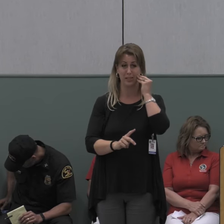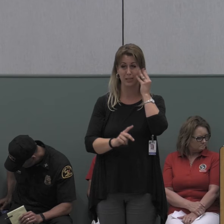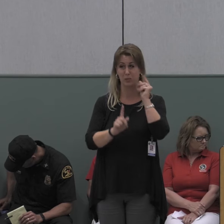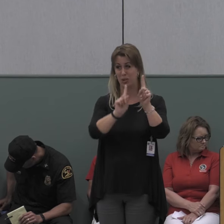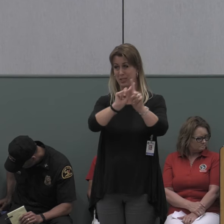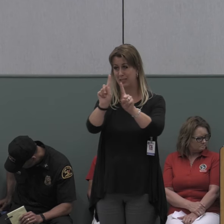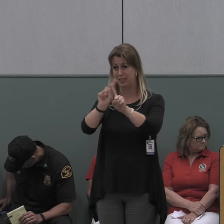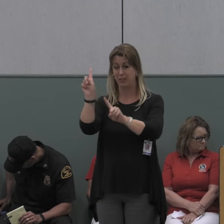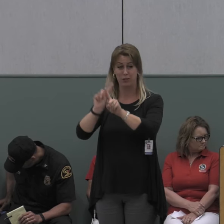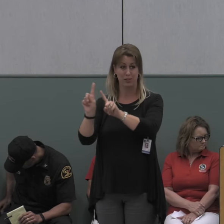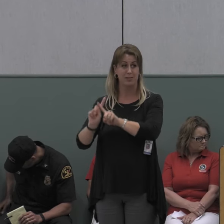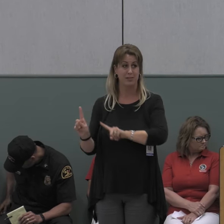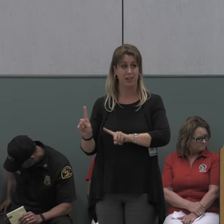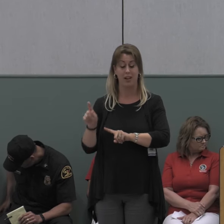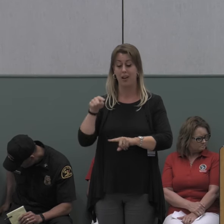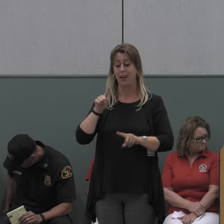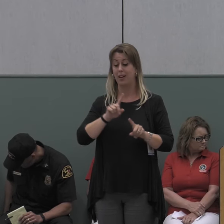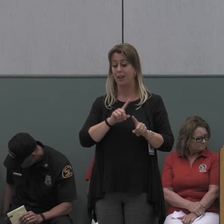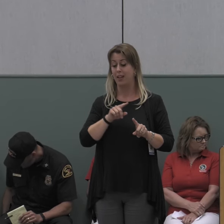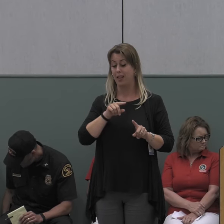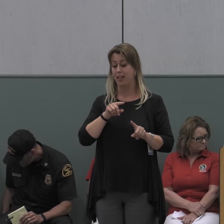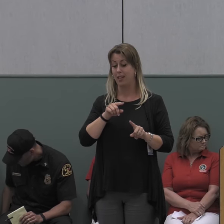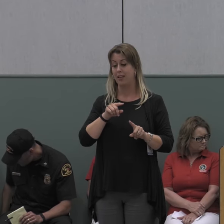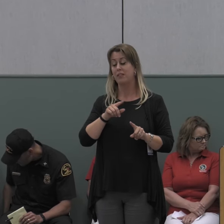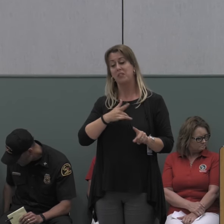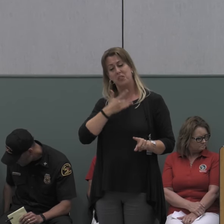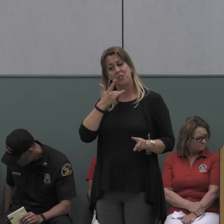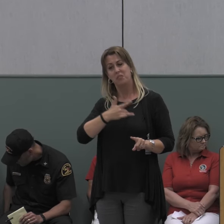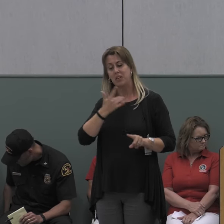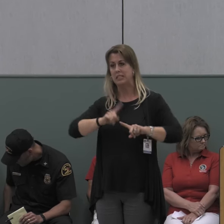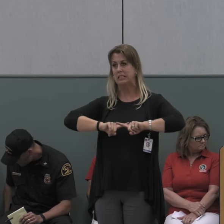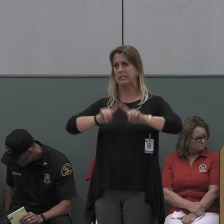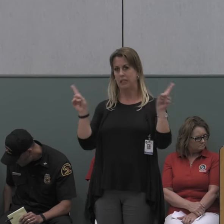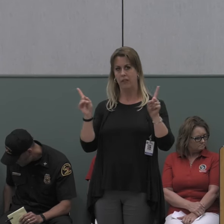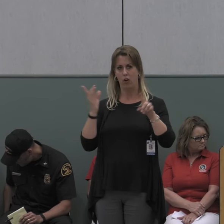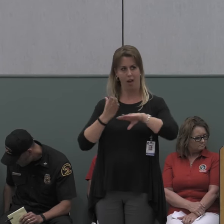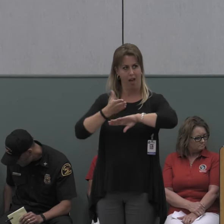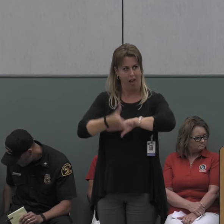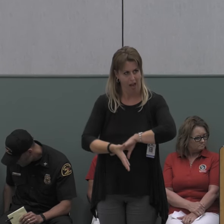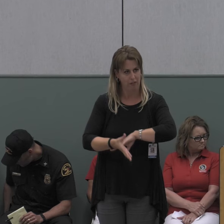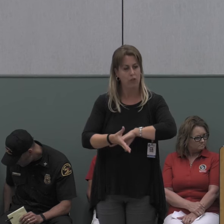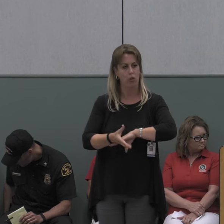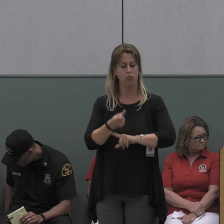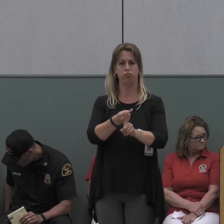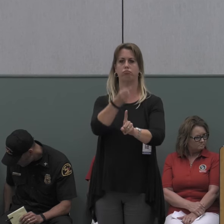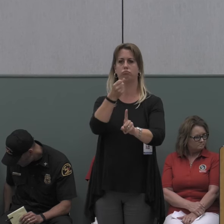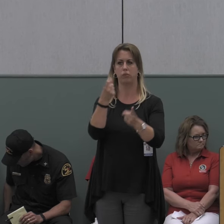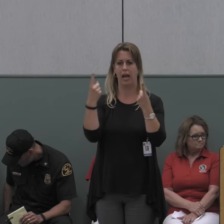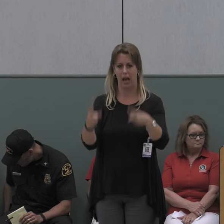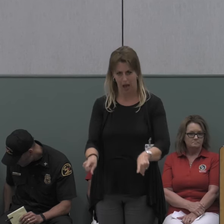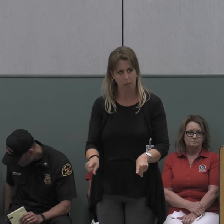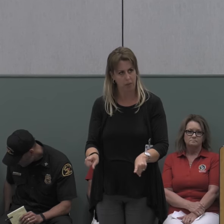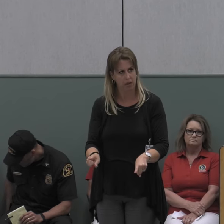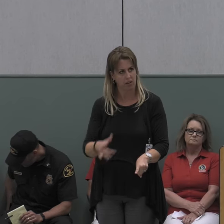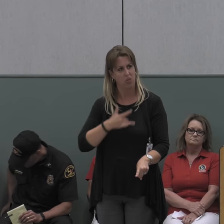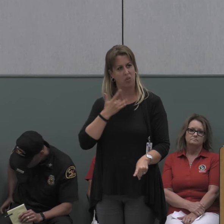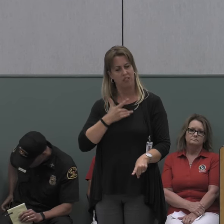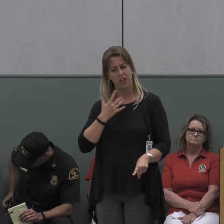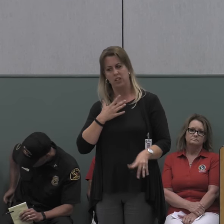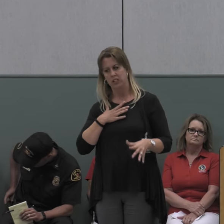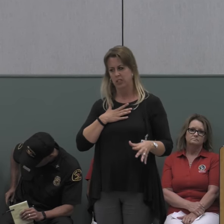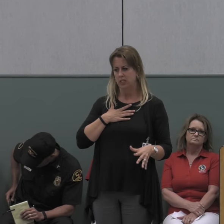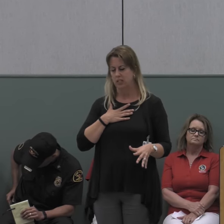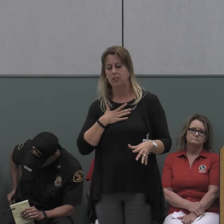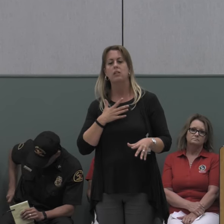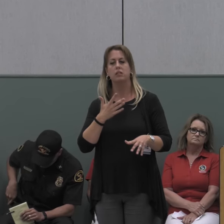in common, and that is you don't quite feel like yourself for a while. And there's nothing wrong with that. So there will be counselors at the